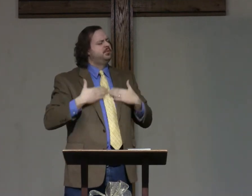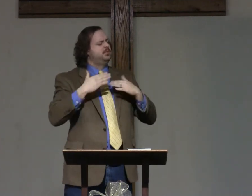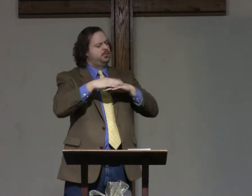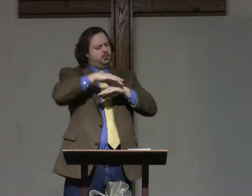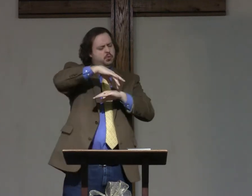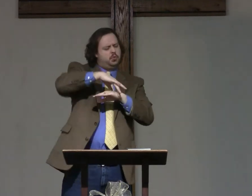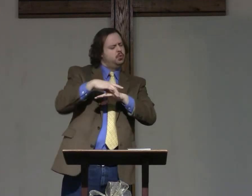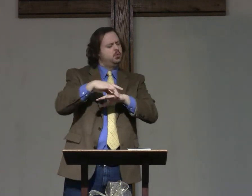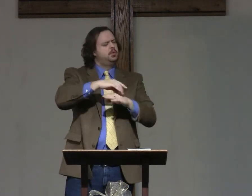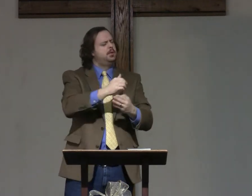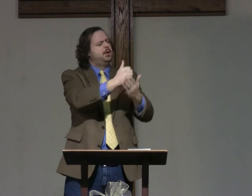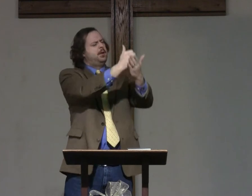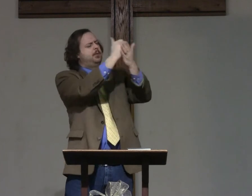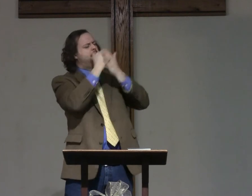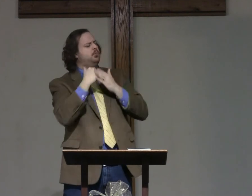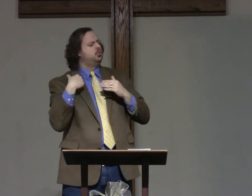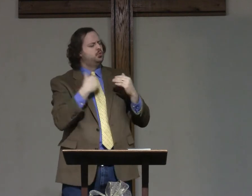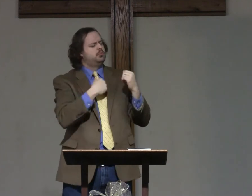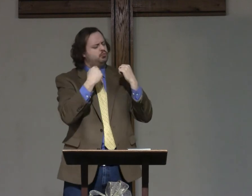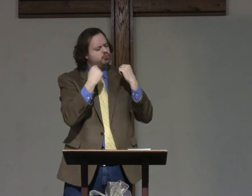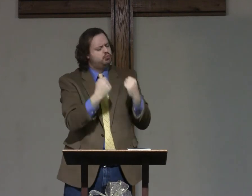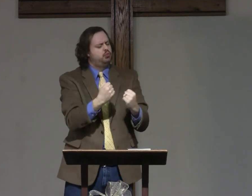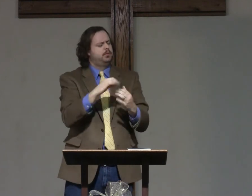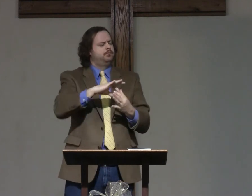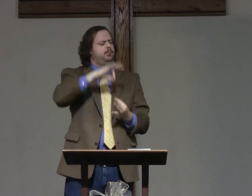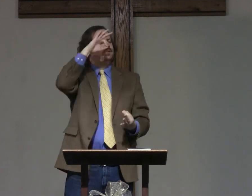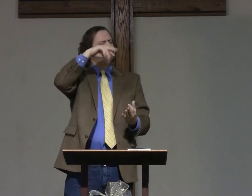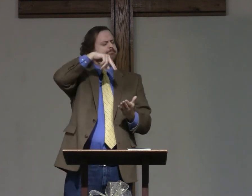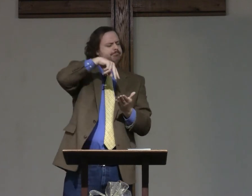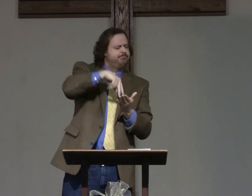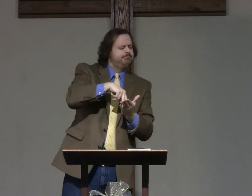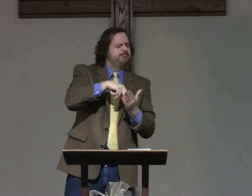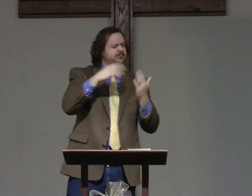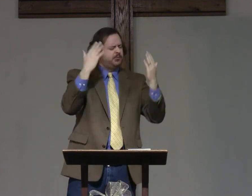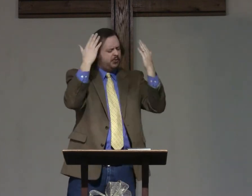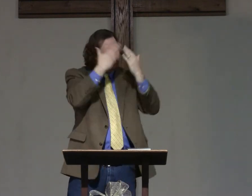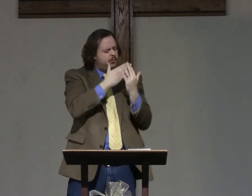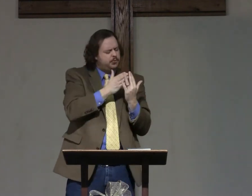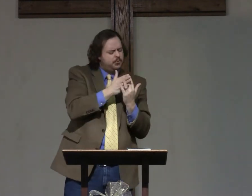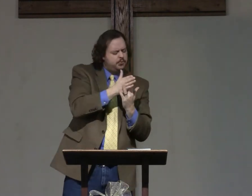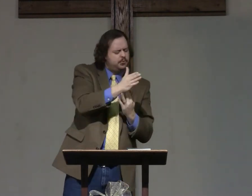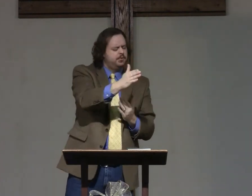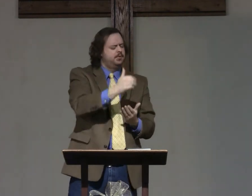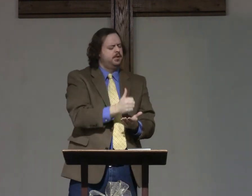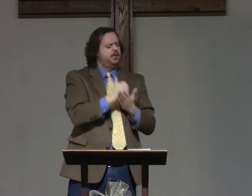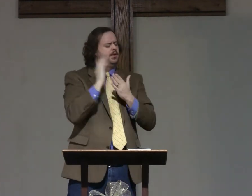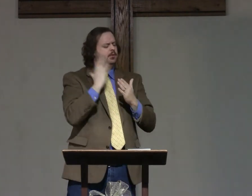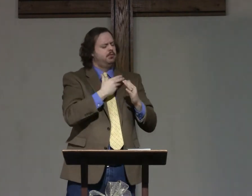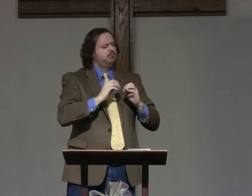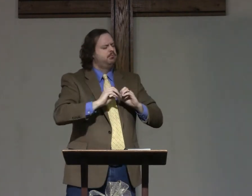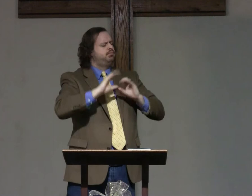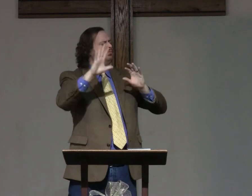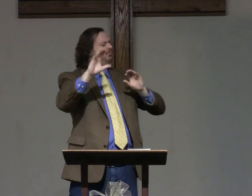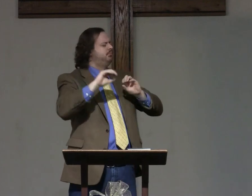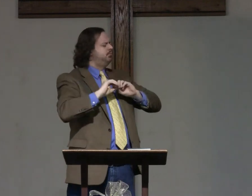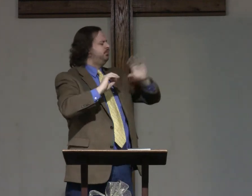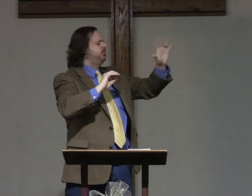give us happiness on earth, and help us to be strong and take a spiritual stand through the darkness. Help